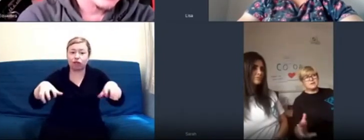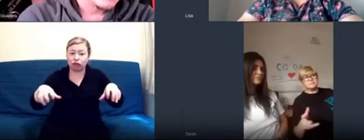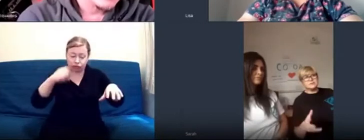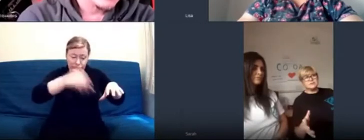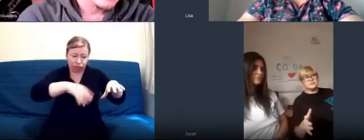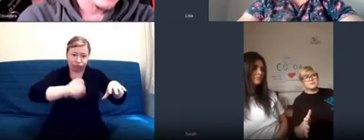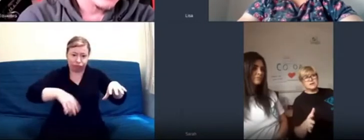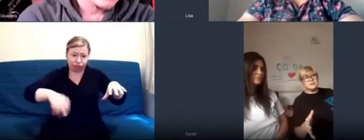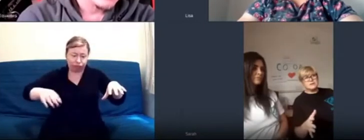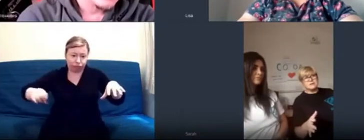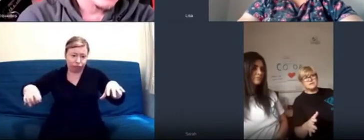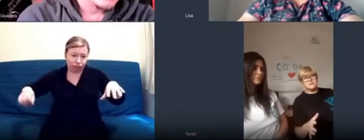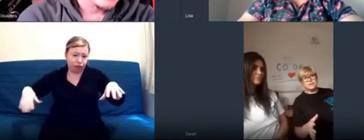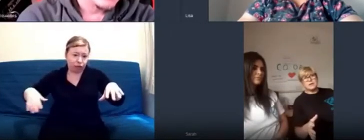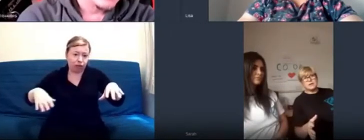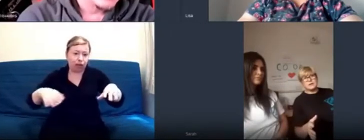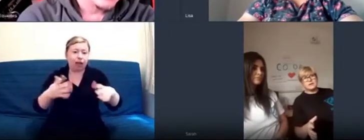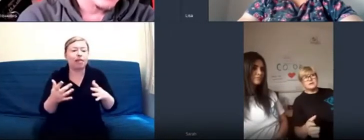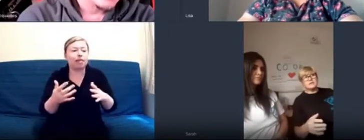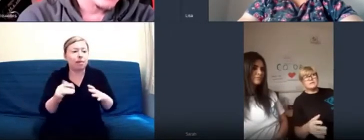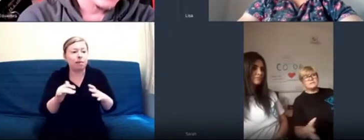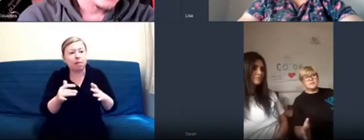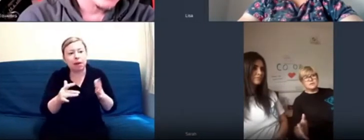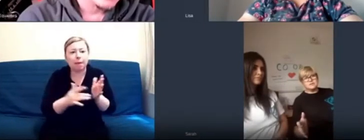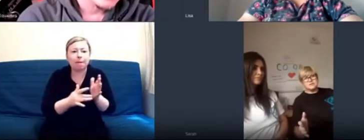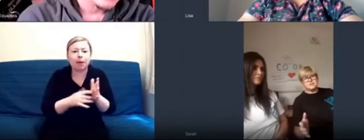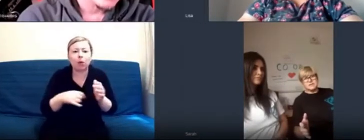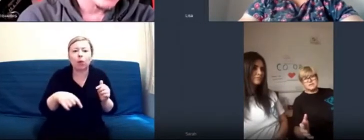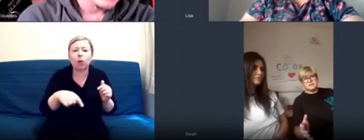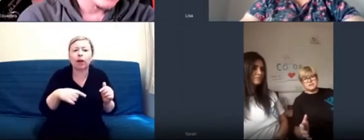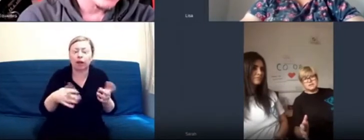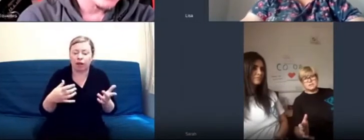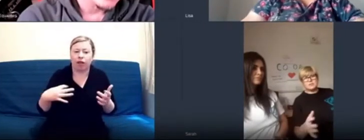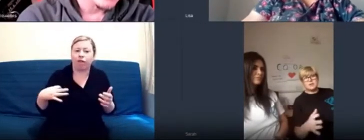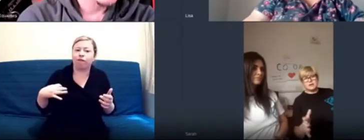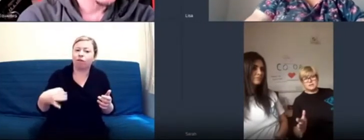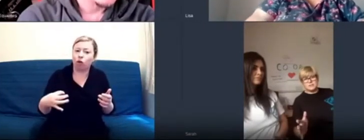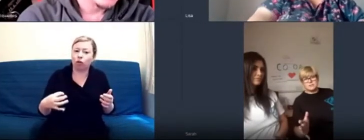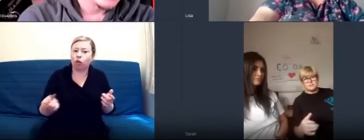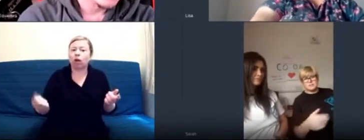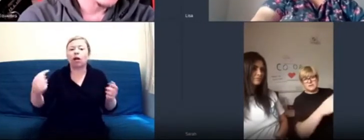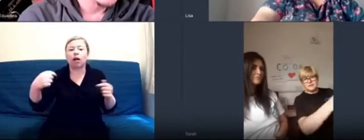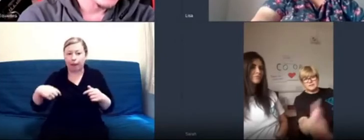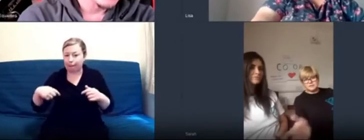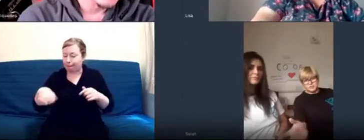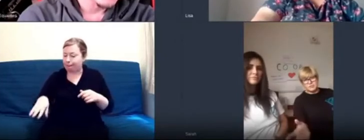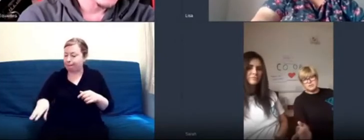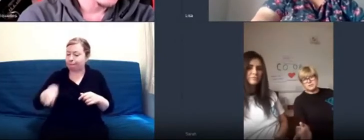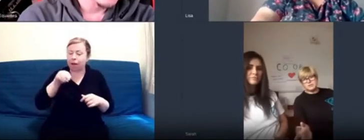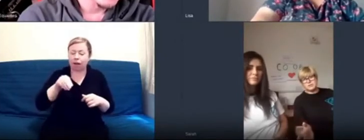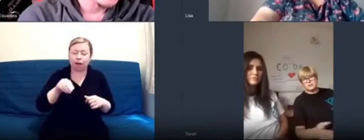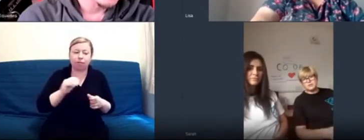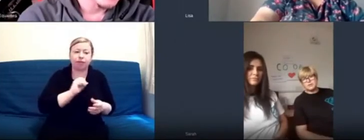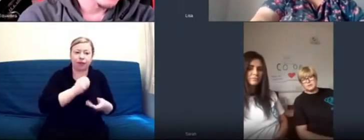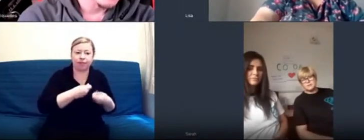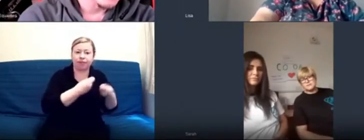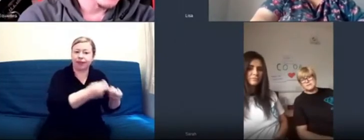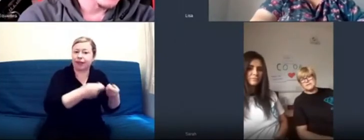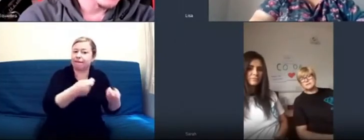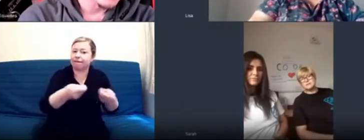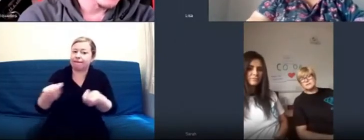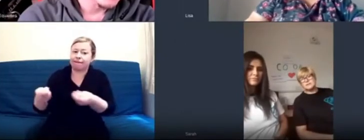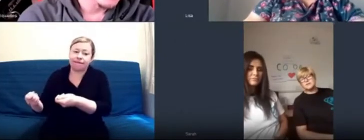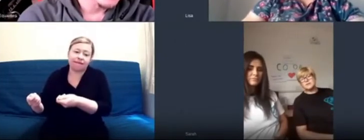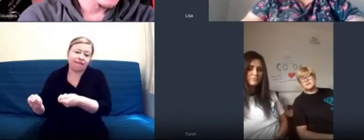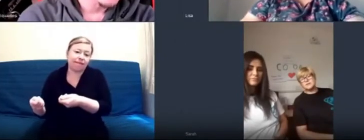then maybe sort of come the middle of the week, volunteers then start come pick up meals that are then distributed to